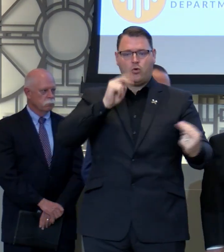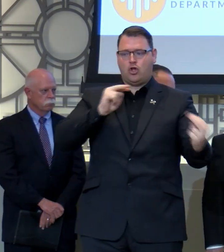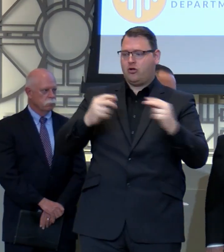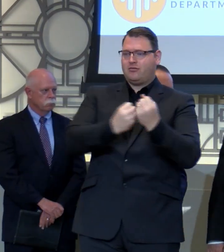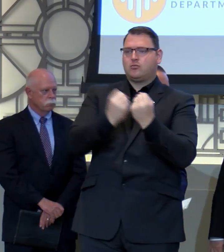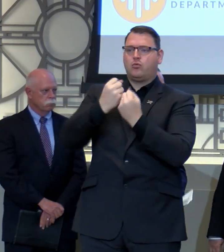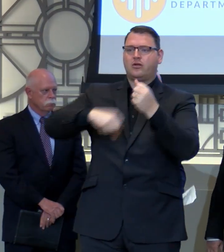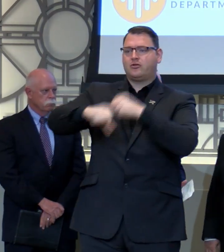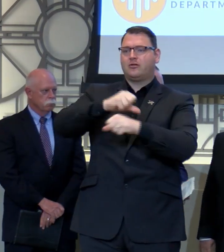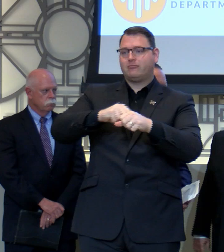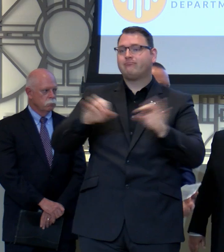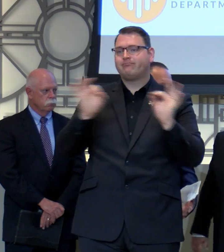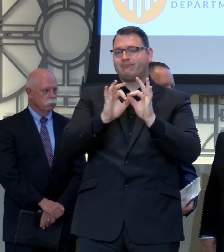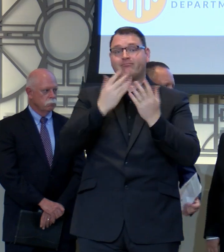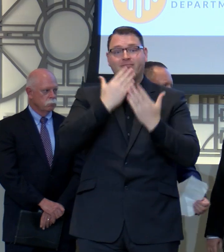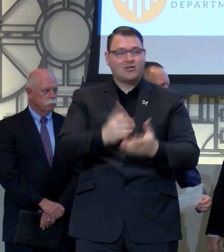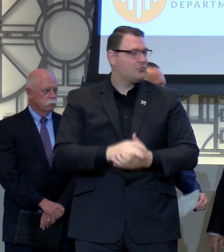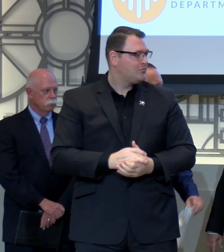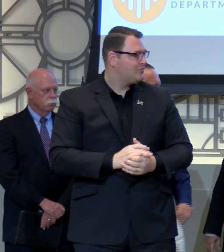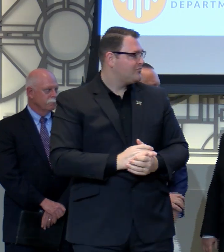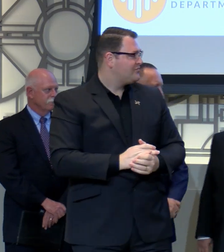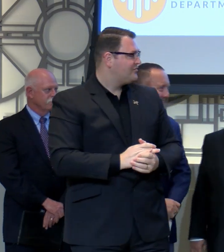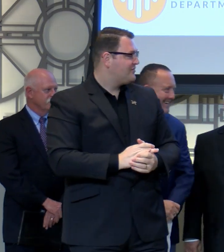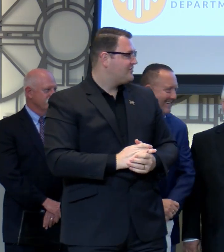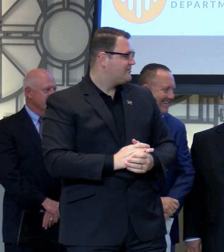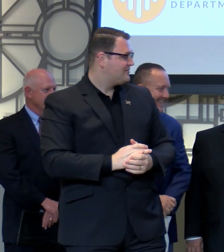I was going to keep that.